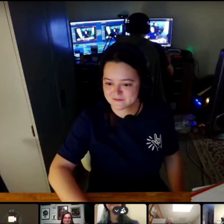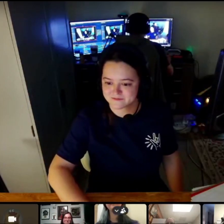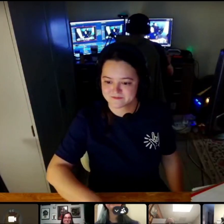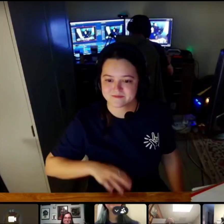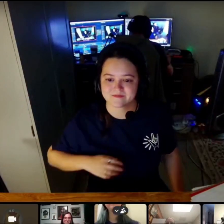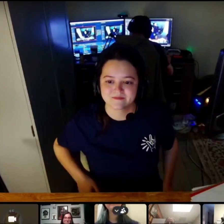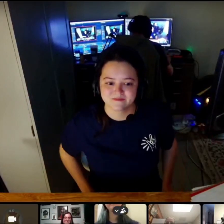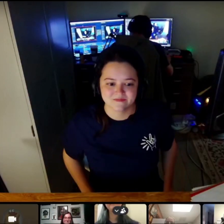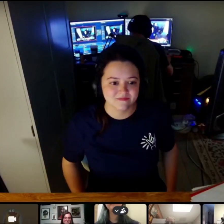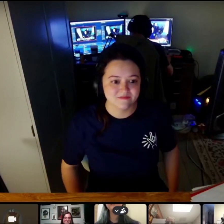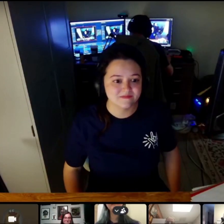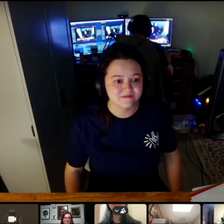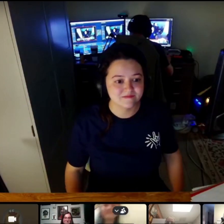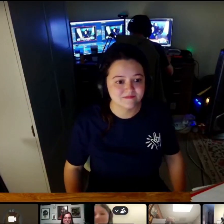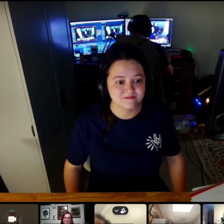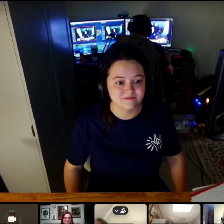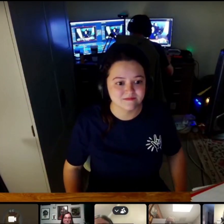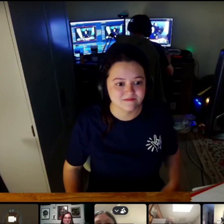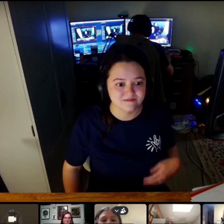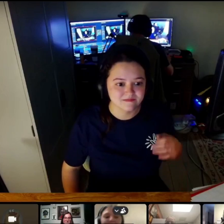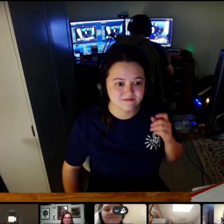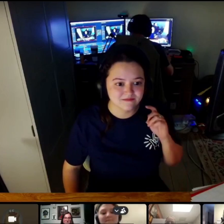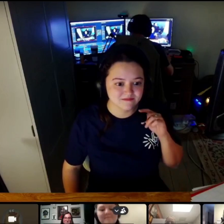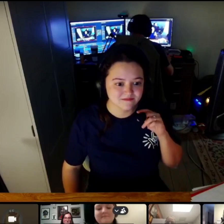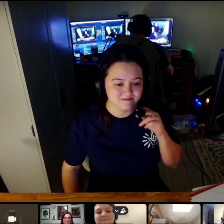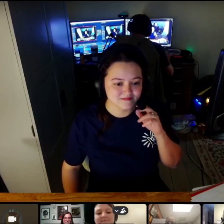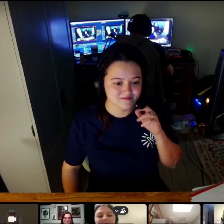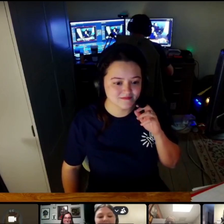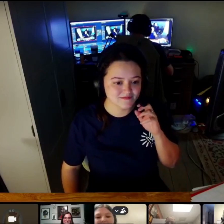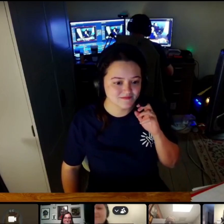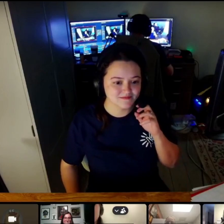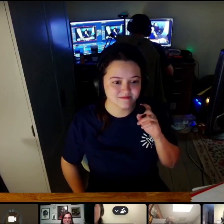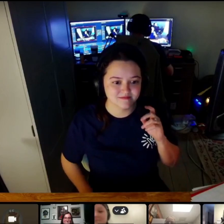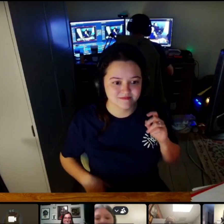It's not picking up your mic, but you might want to explain the noise you're making.